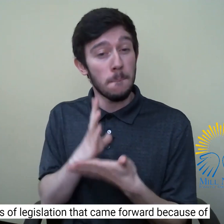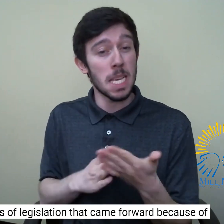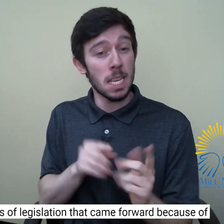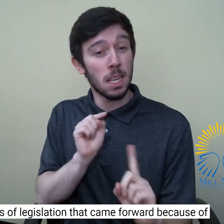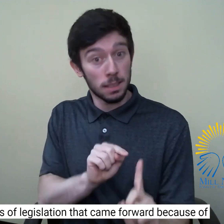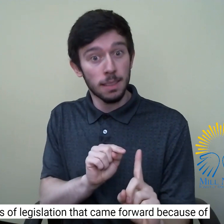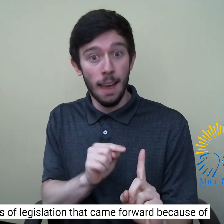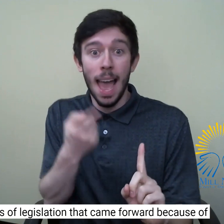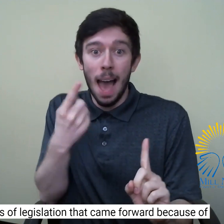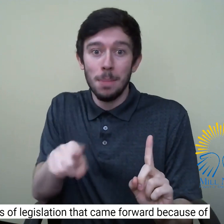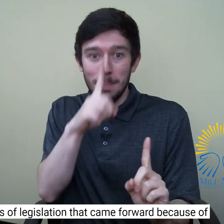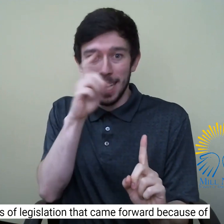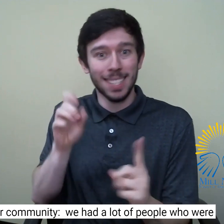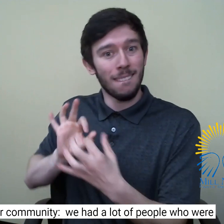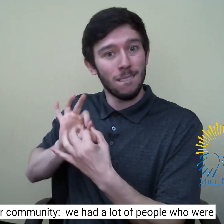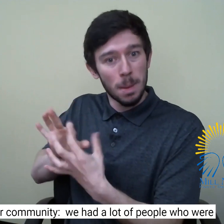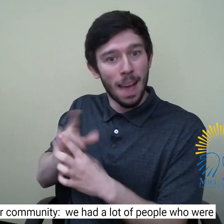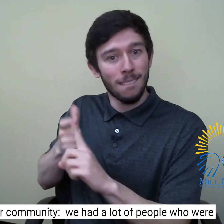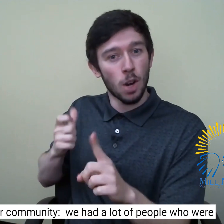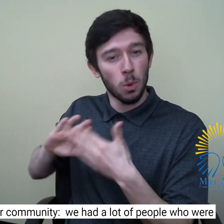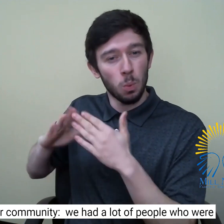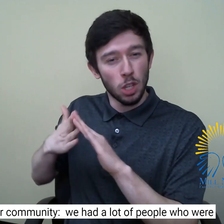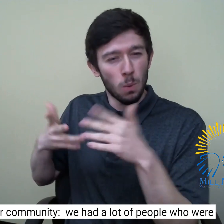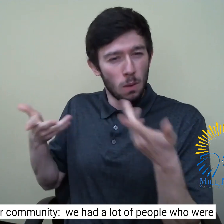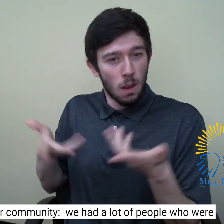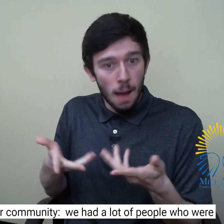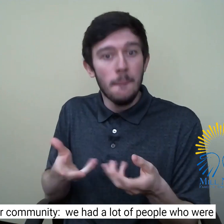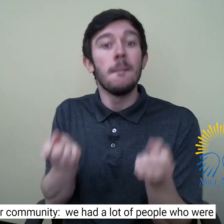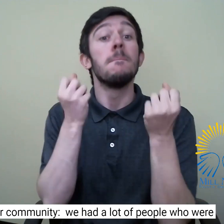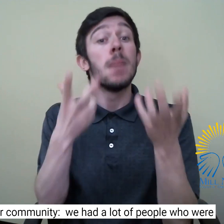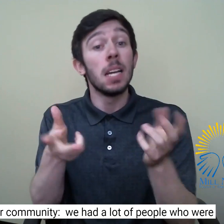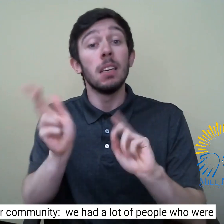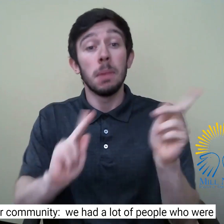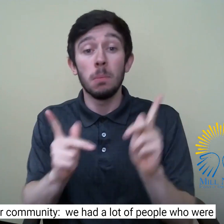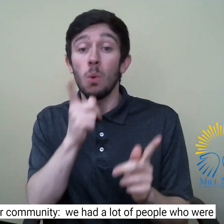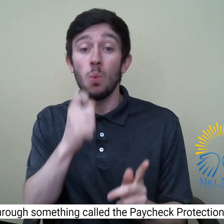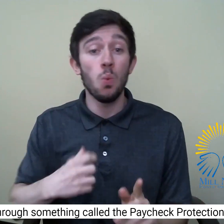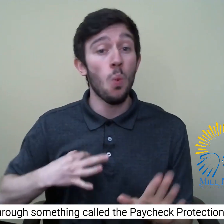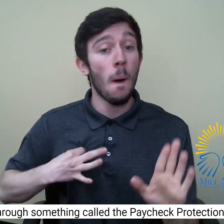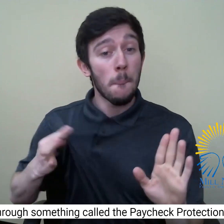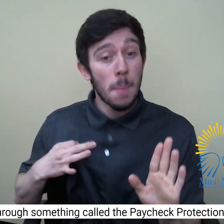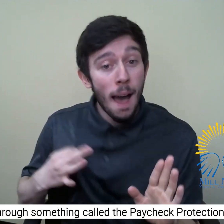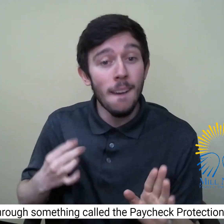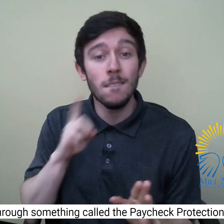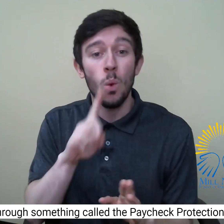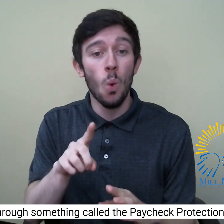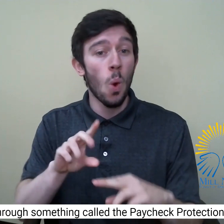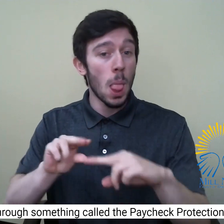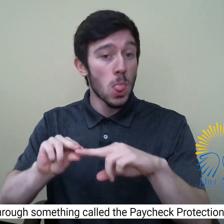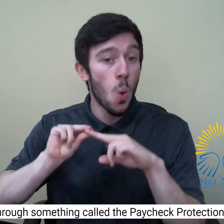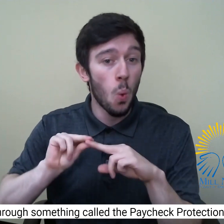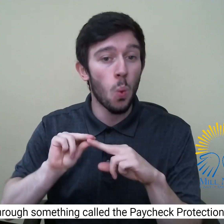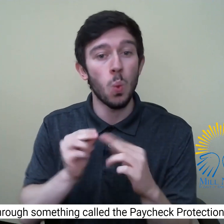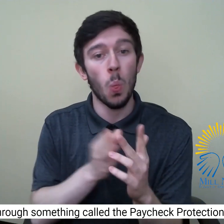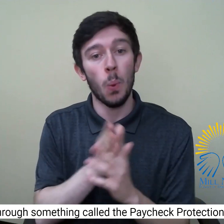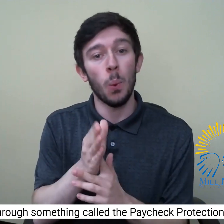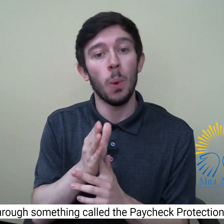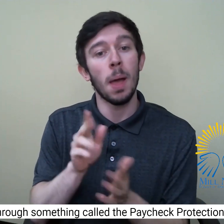came forward because of feedback from our community, we had a lot of people who were applying for loans through something called the